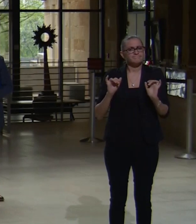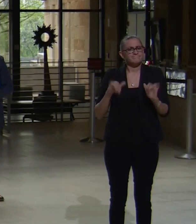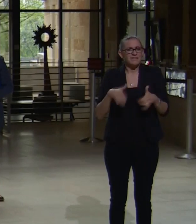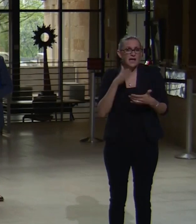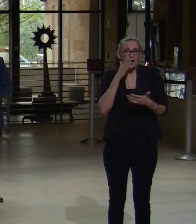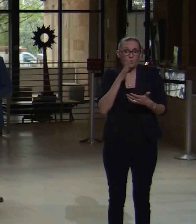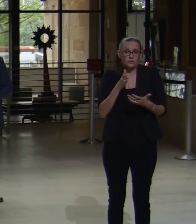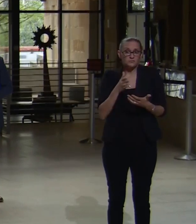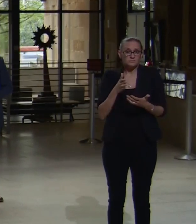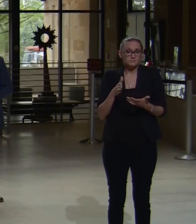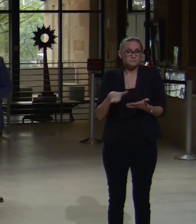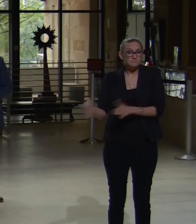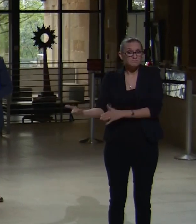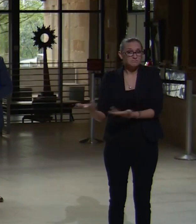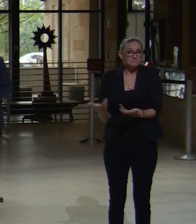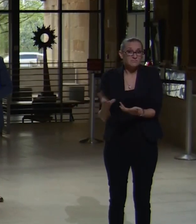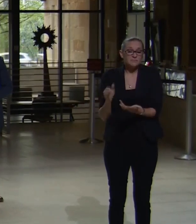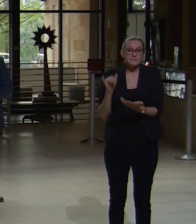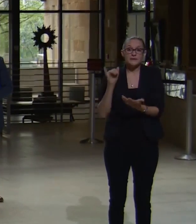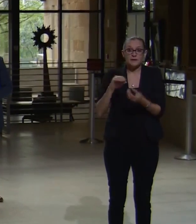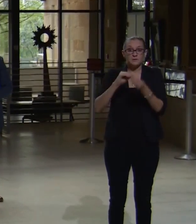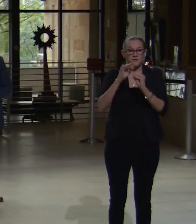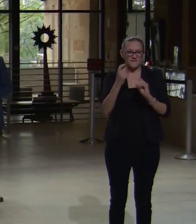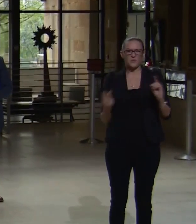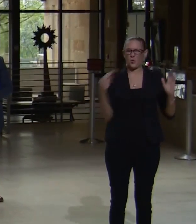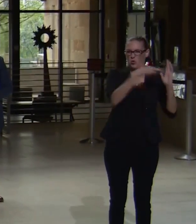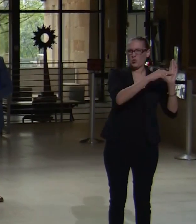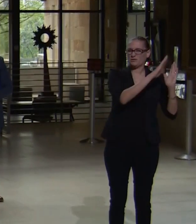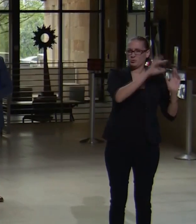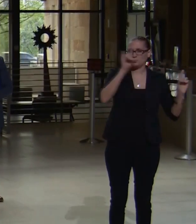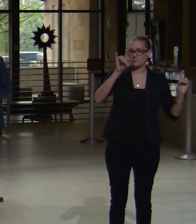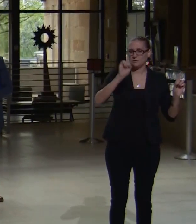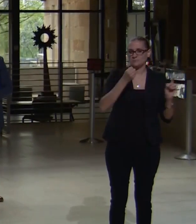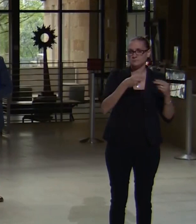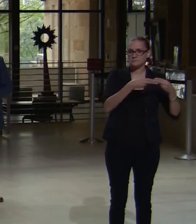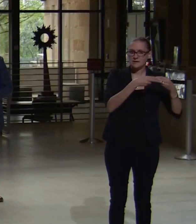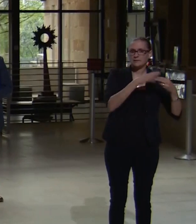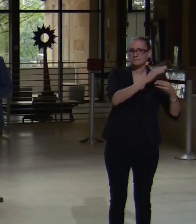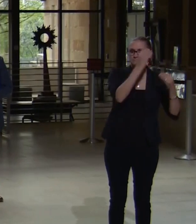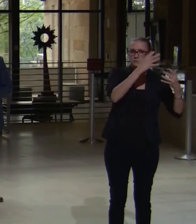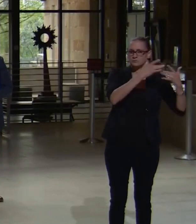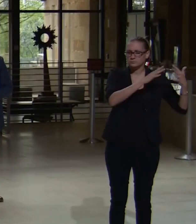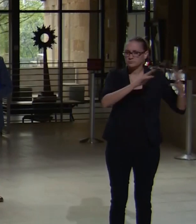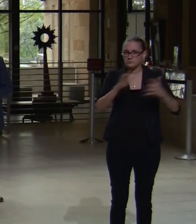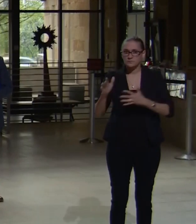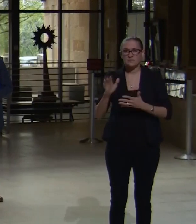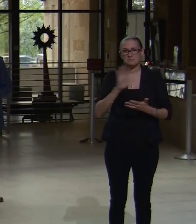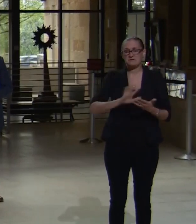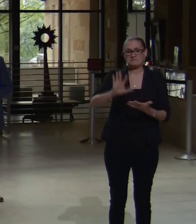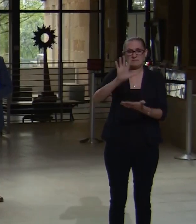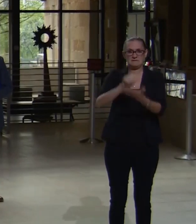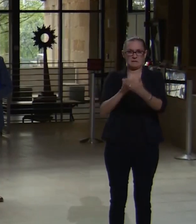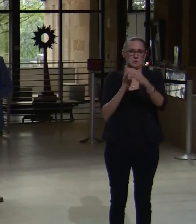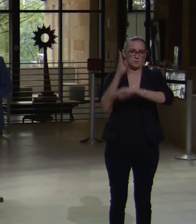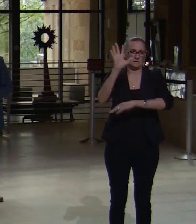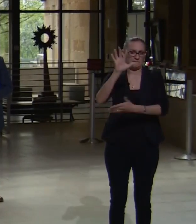that we'll lose. That number, if you go look at the University of Texas slides, something over